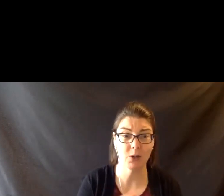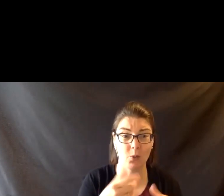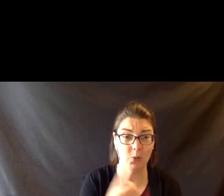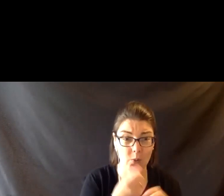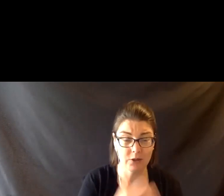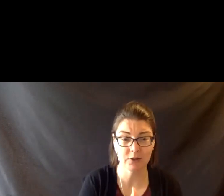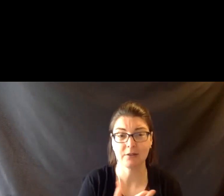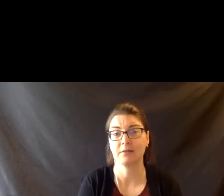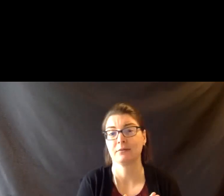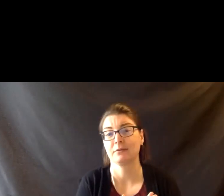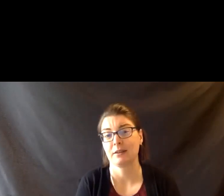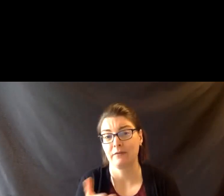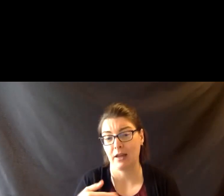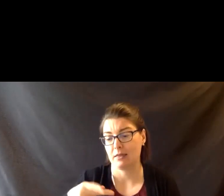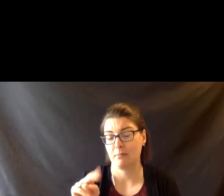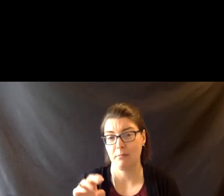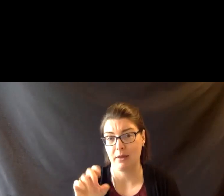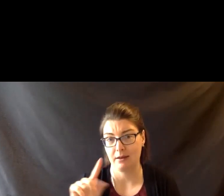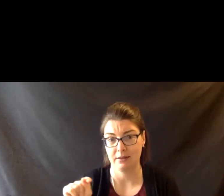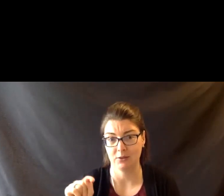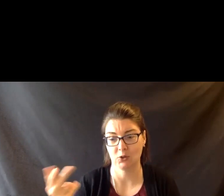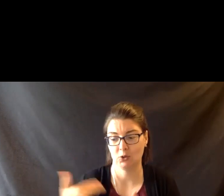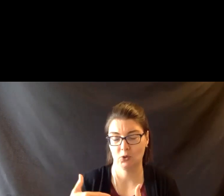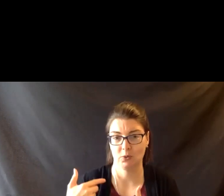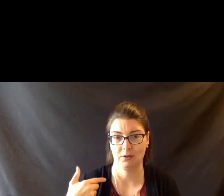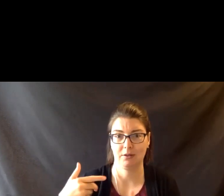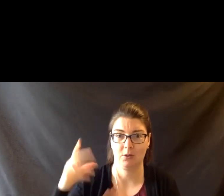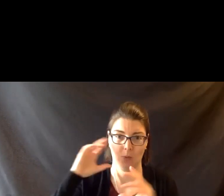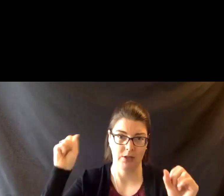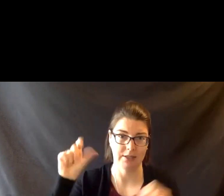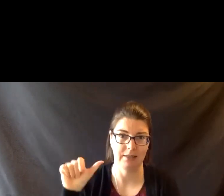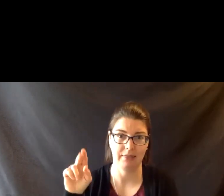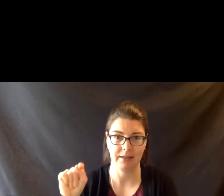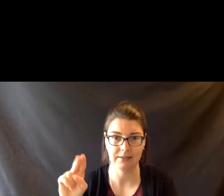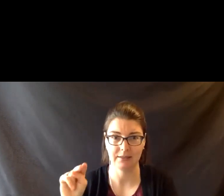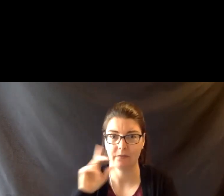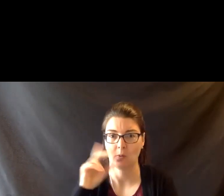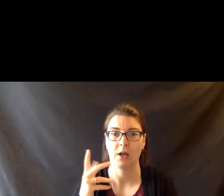our panelists to join President Lenton for a toast.